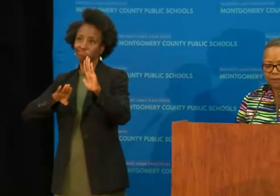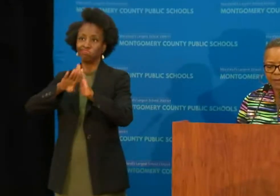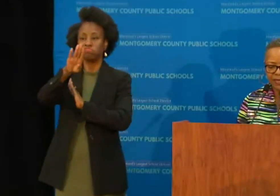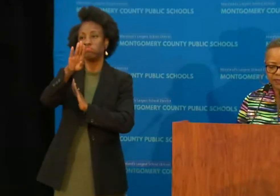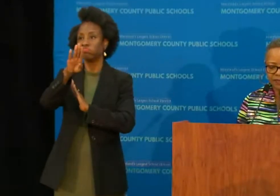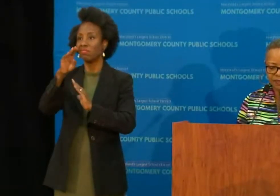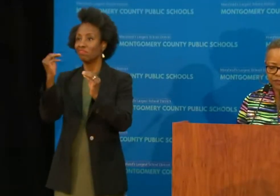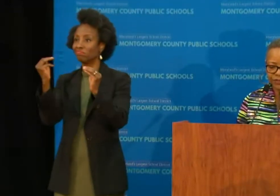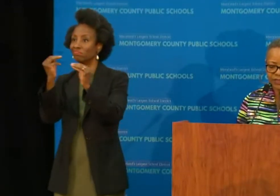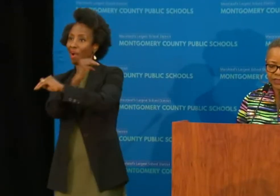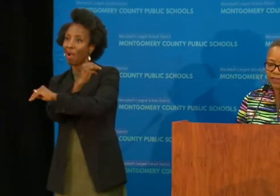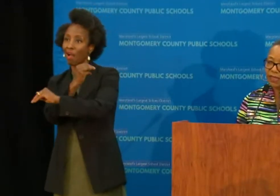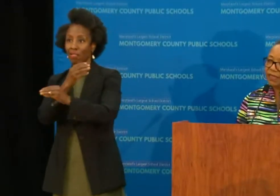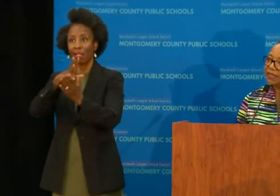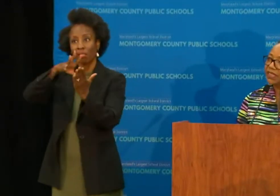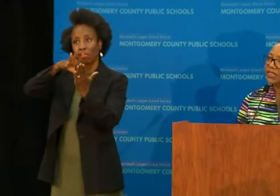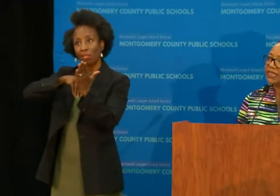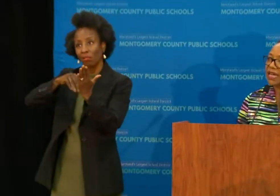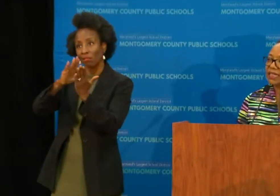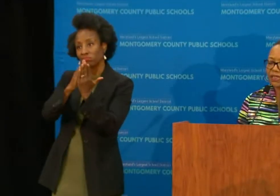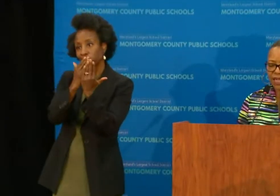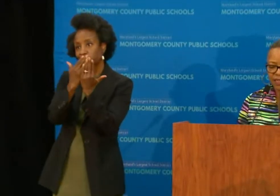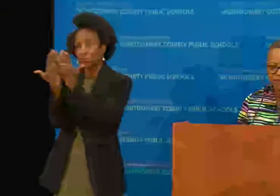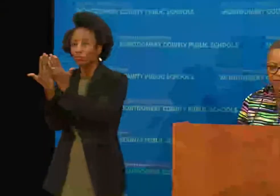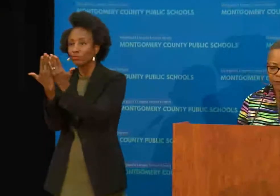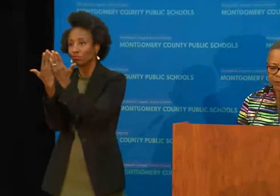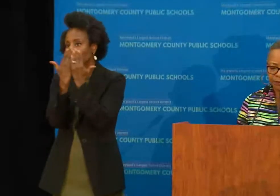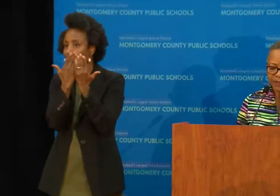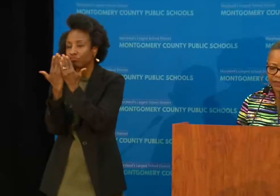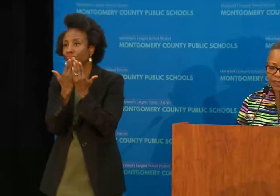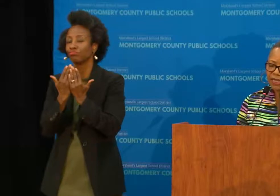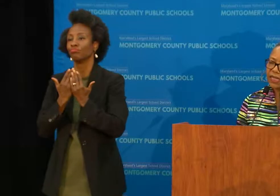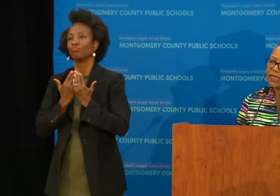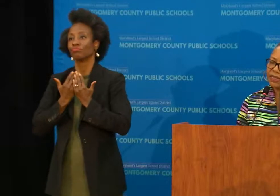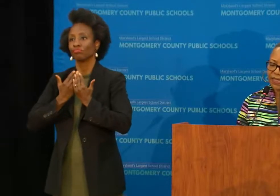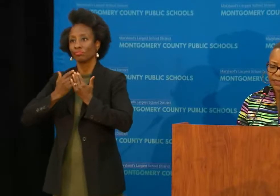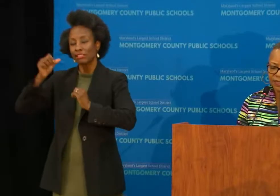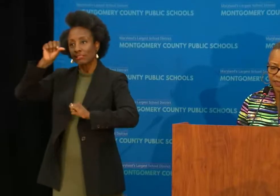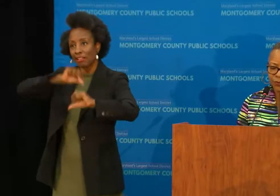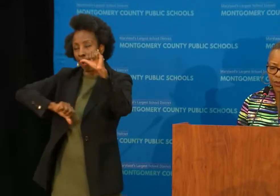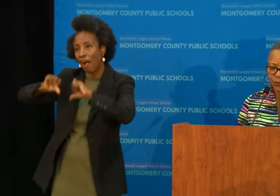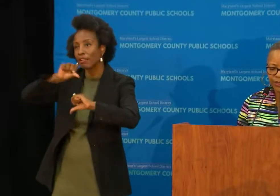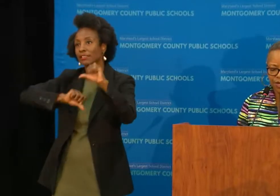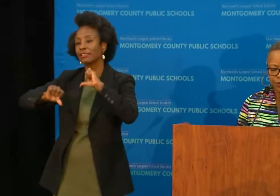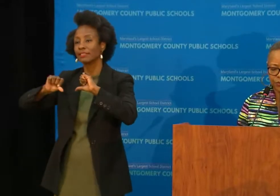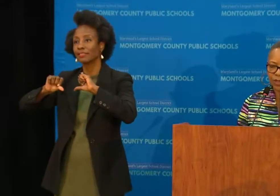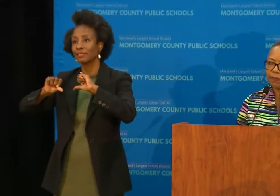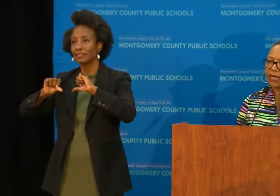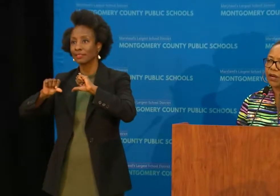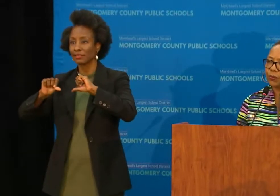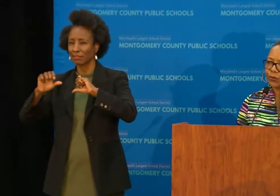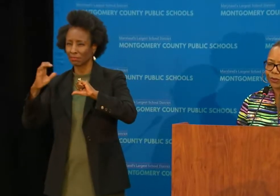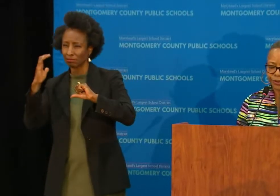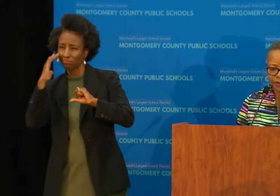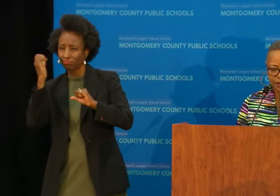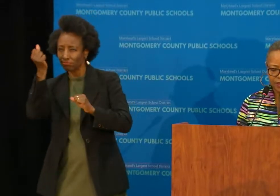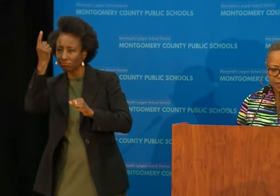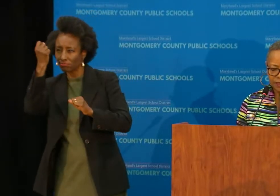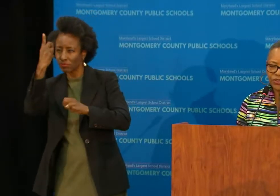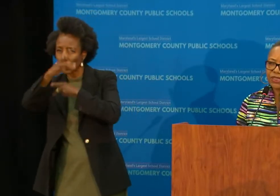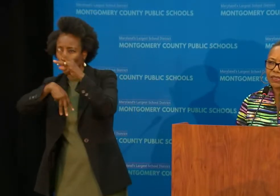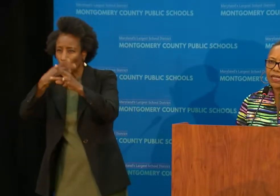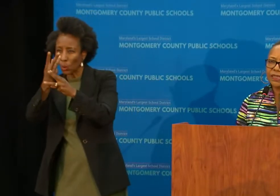of mathematics and literacy. They're designing science experiments and testing what we know about our